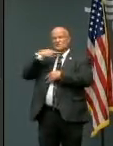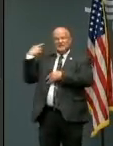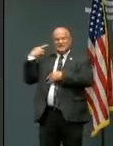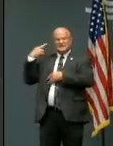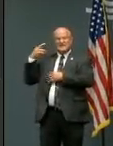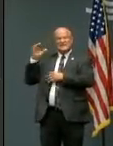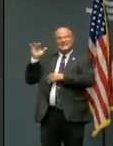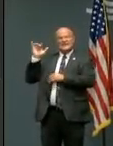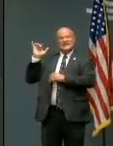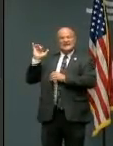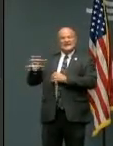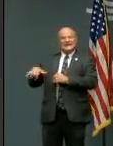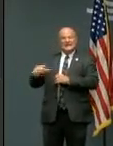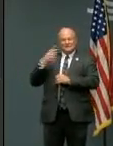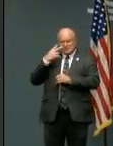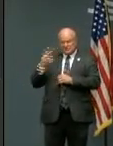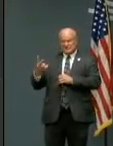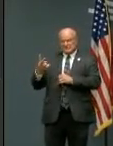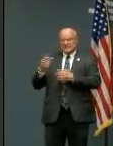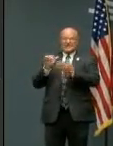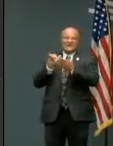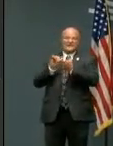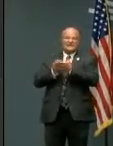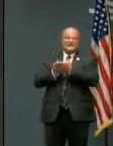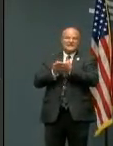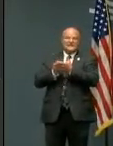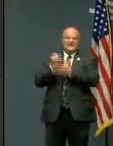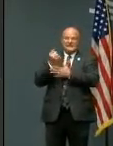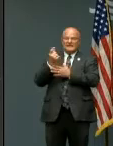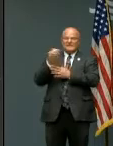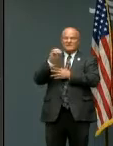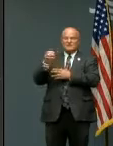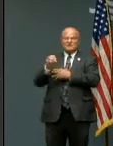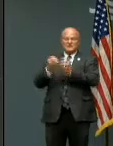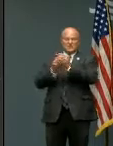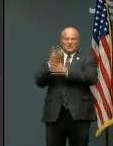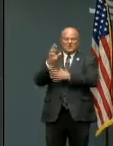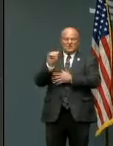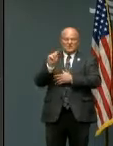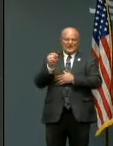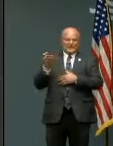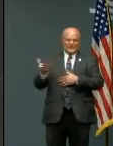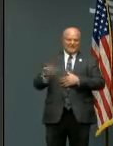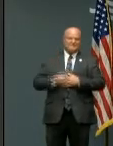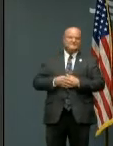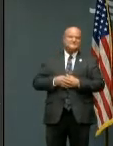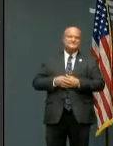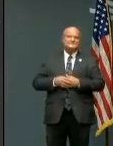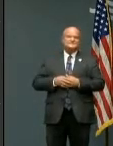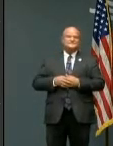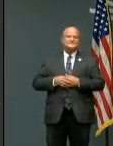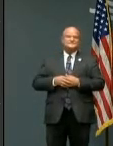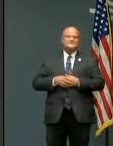those you can see the 11% growth in cases there. And then